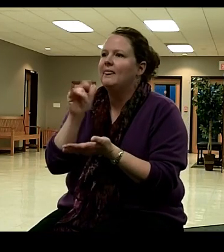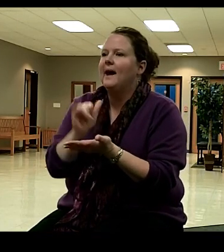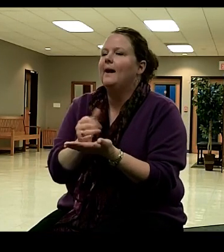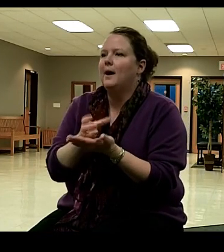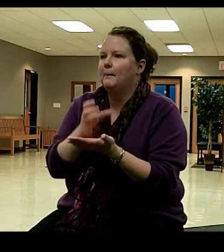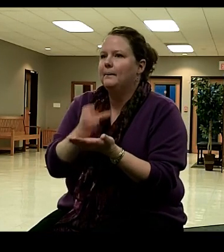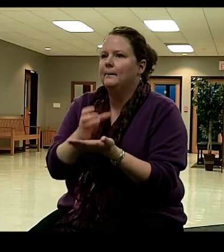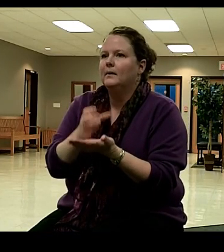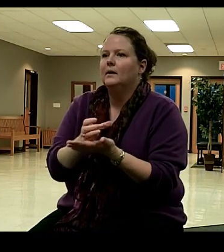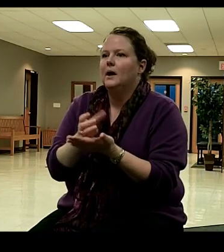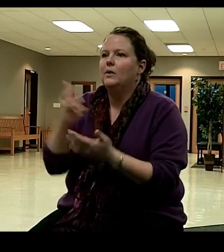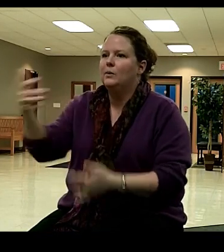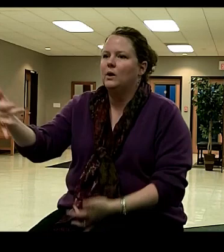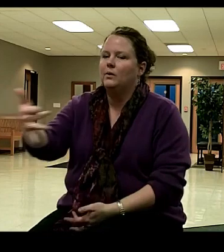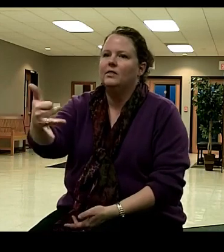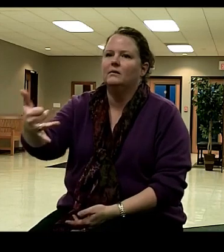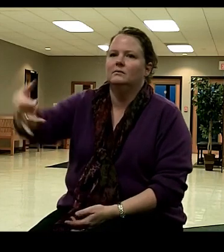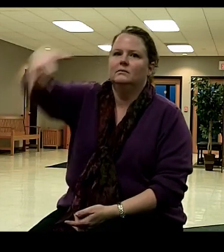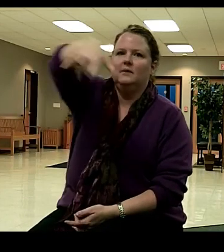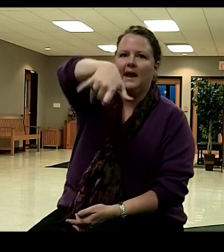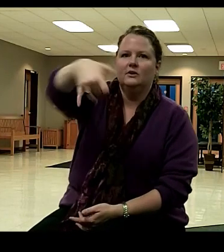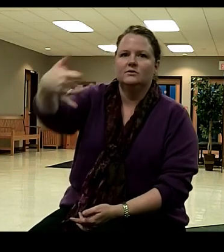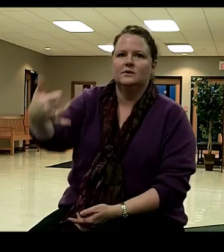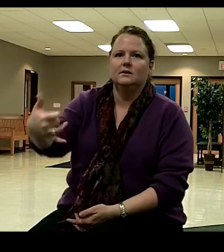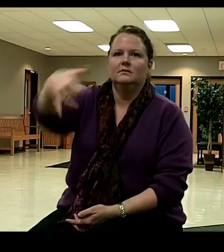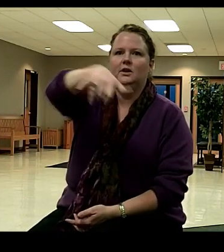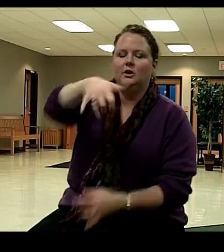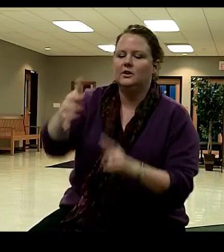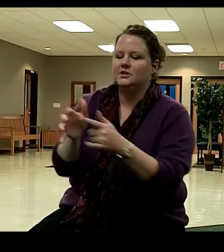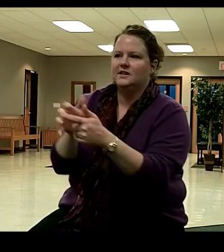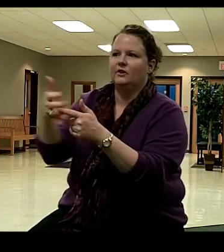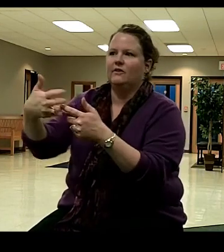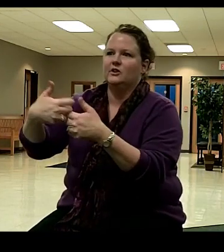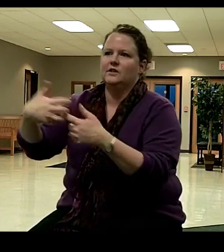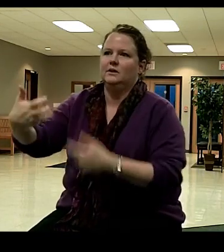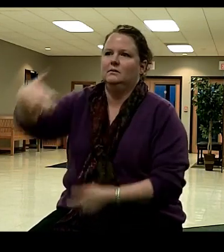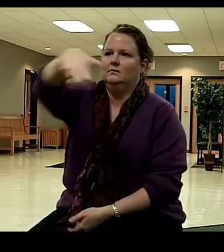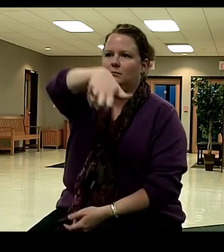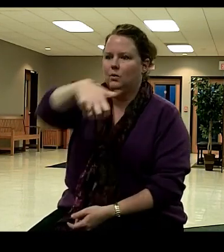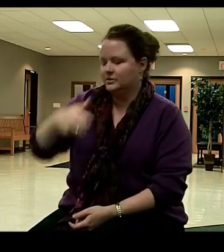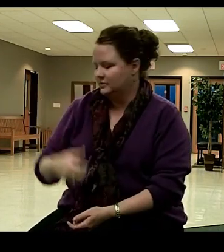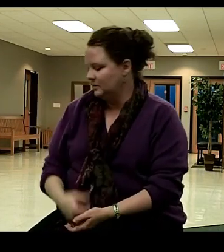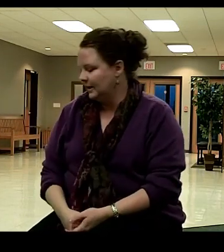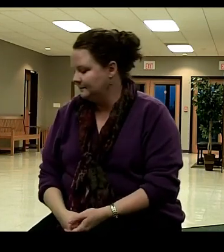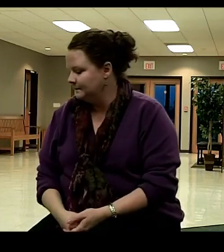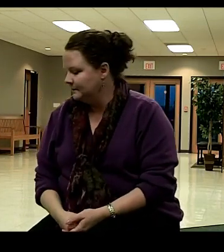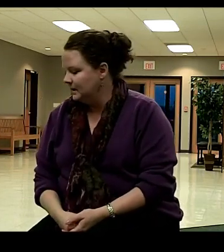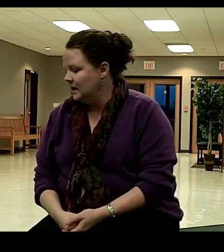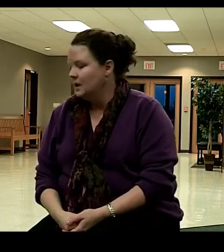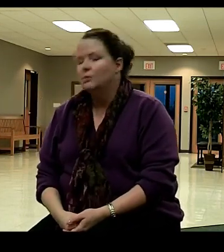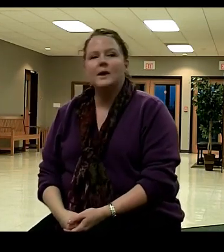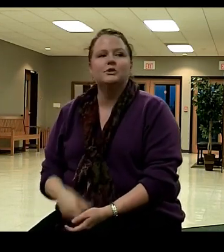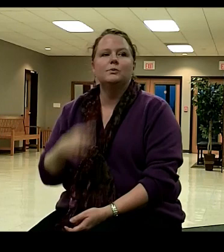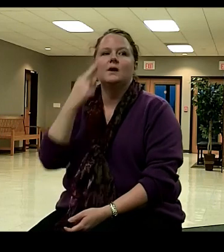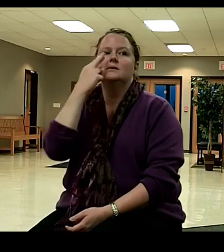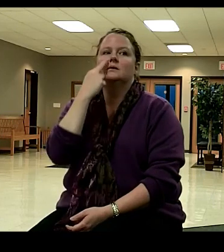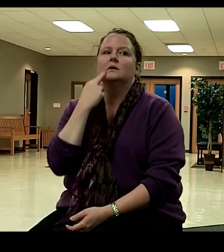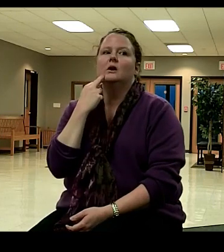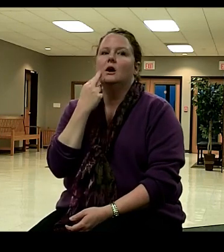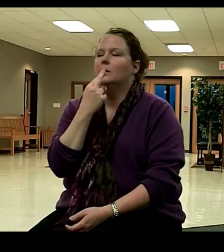that cup. I want the one with the handles that, you know, you need to stick your fingers in and force. Okay. Restaurant. R on